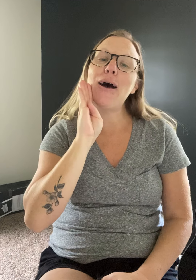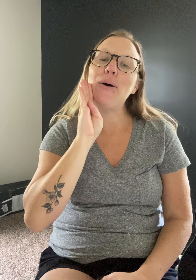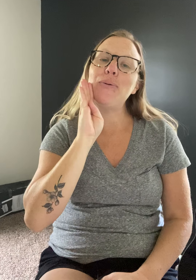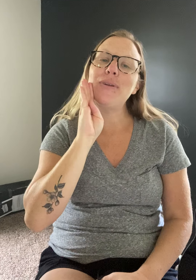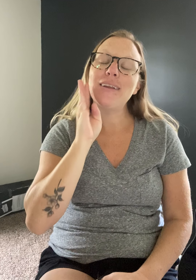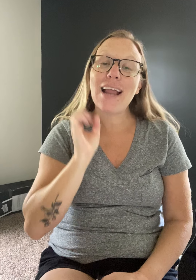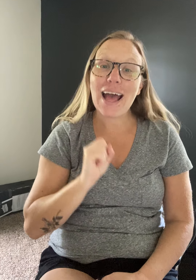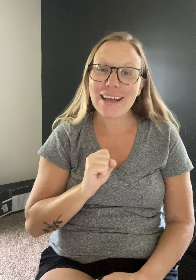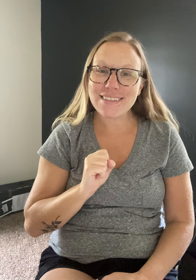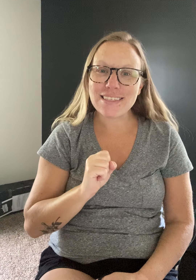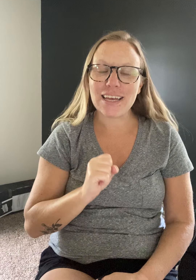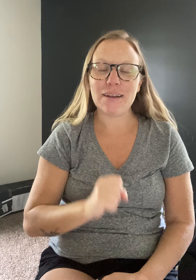brown, excellent.